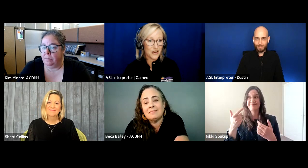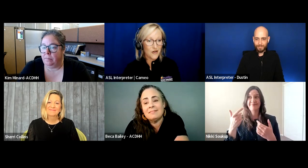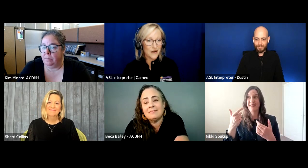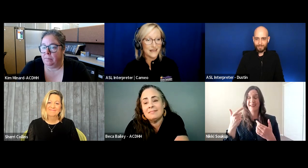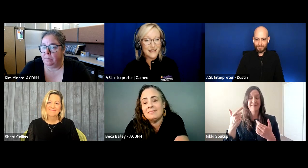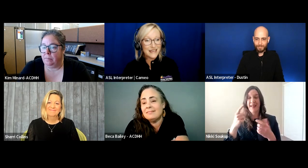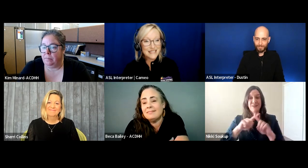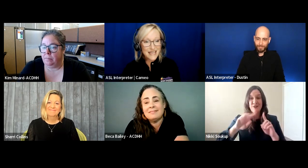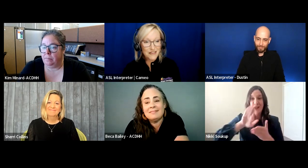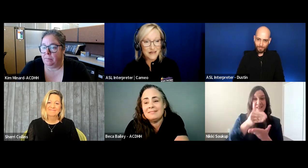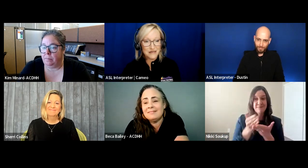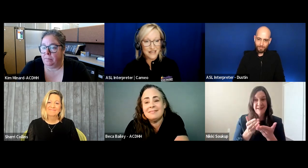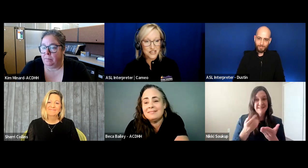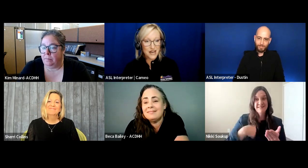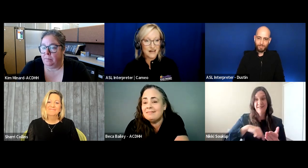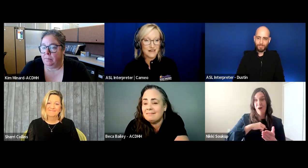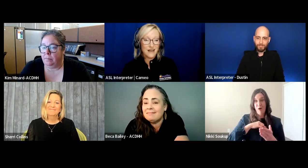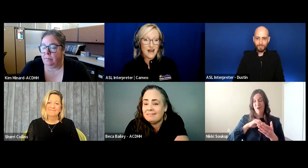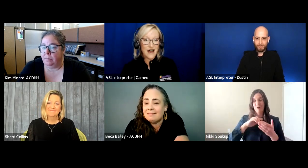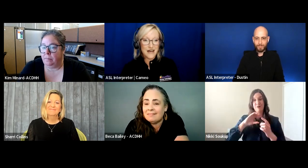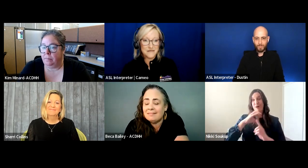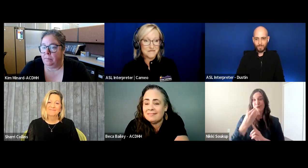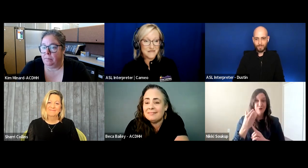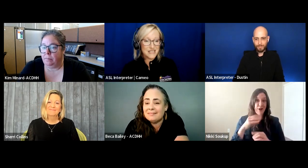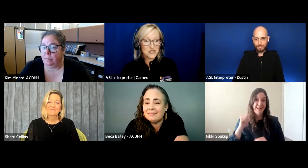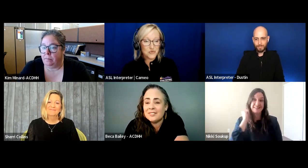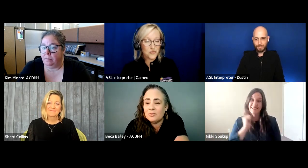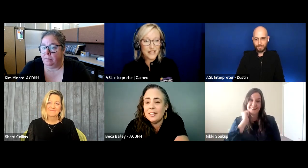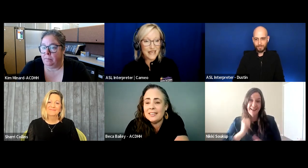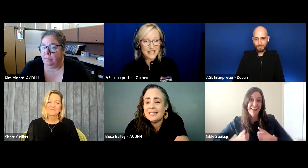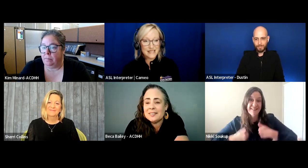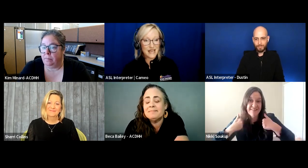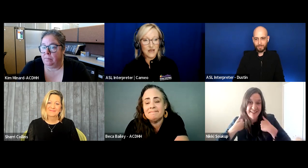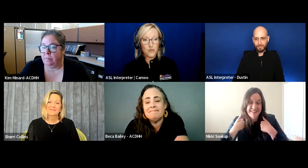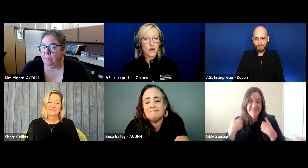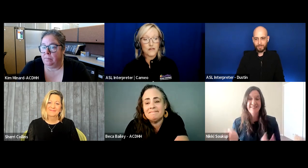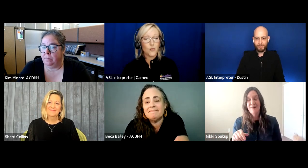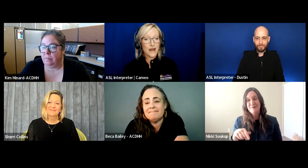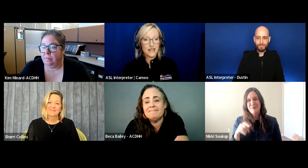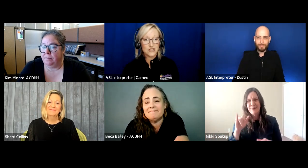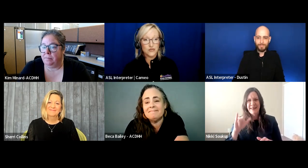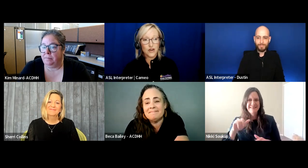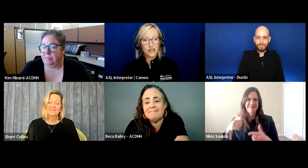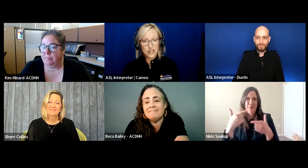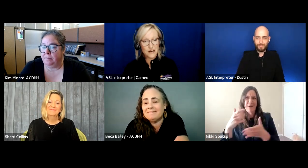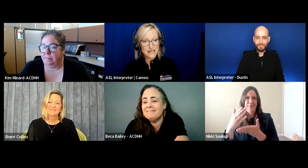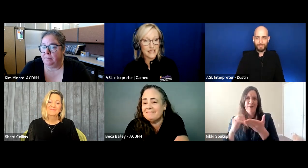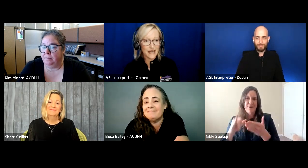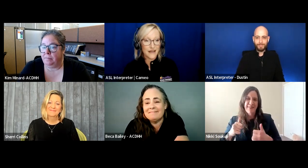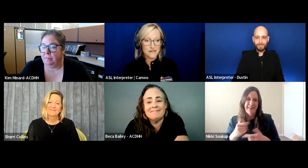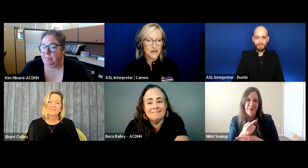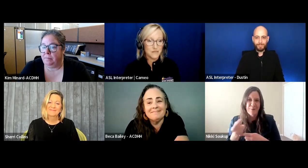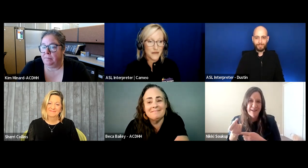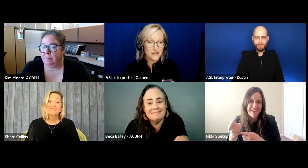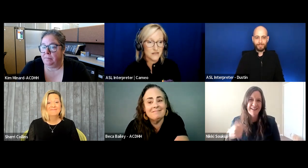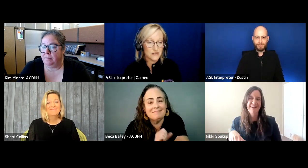that we are all going to get together and share. This really is a wonderful way to not only share our daily